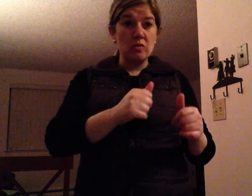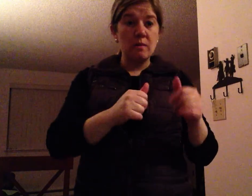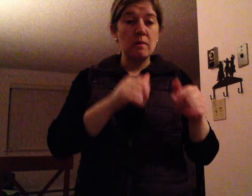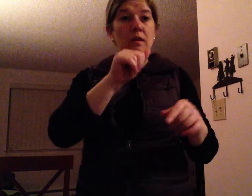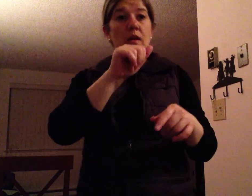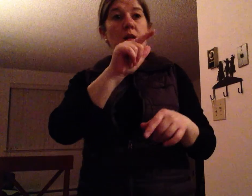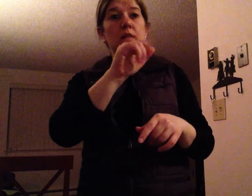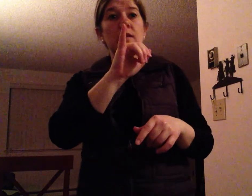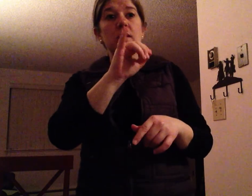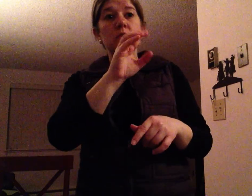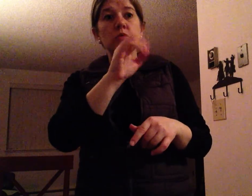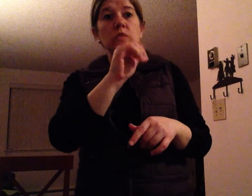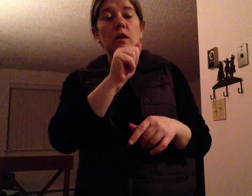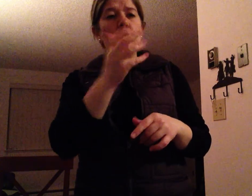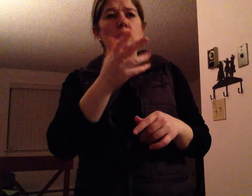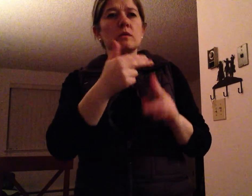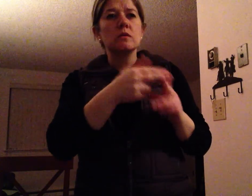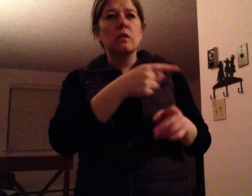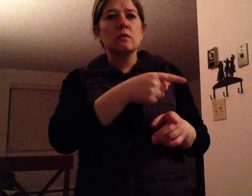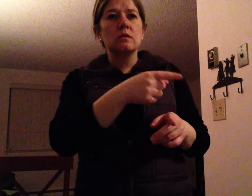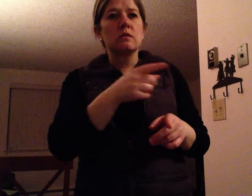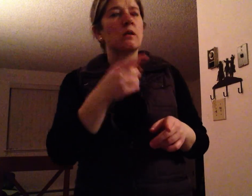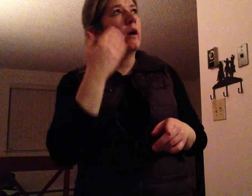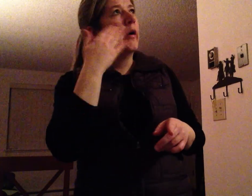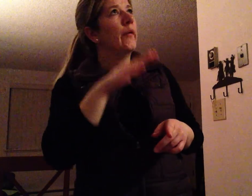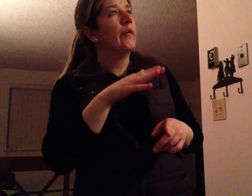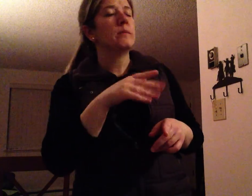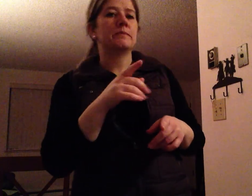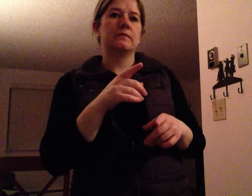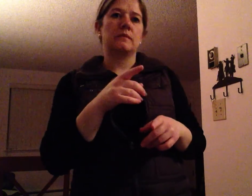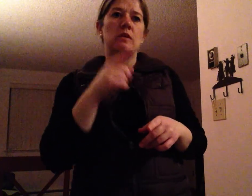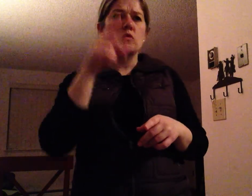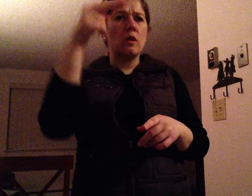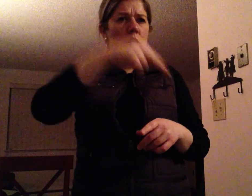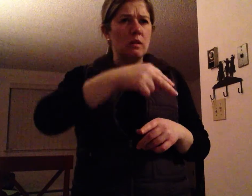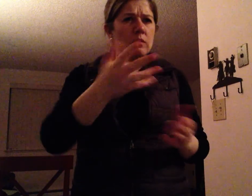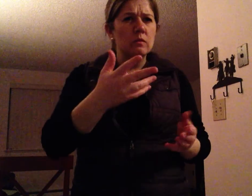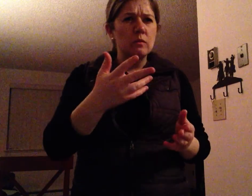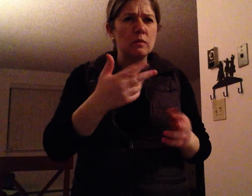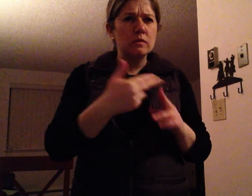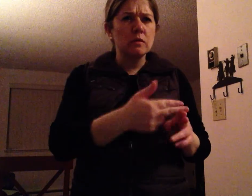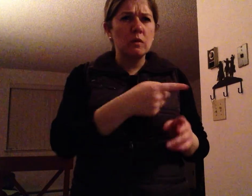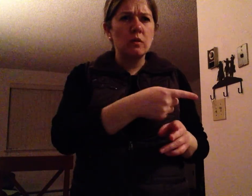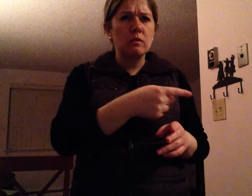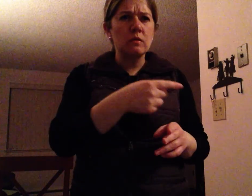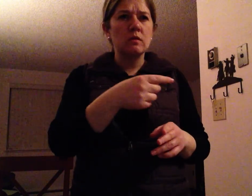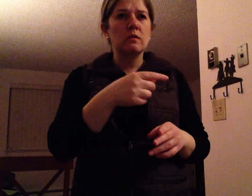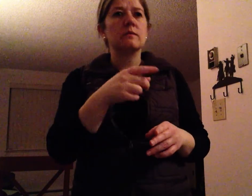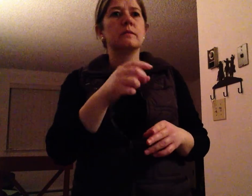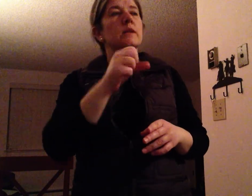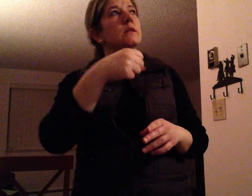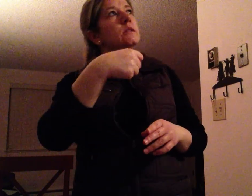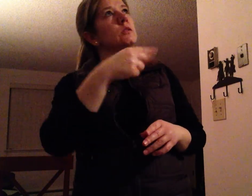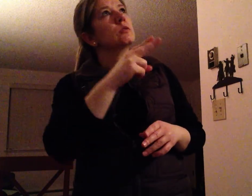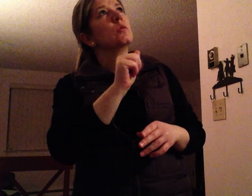Wait a minute. Alicia, look at that shape and you tell me what is that shape. It's a square, right? Don't go try to